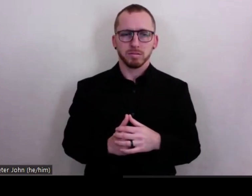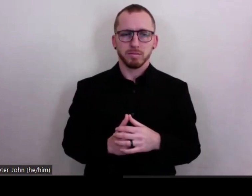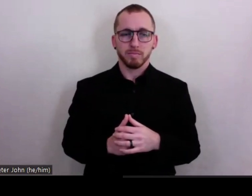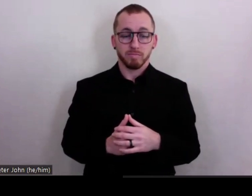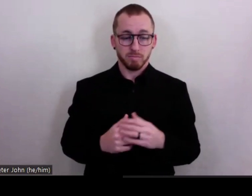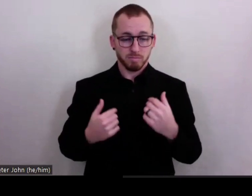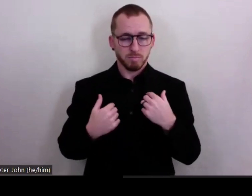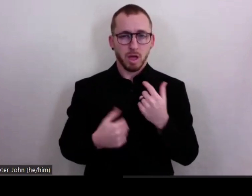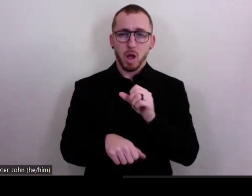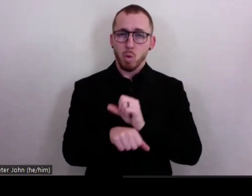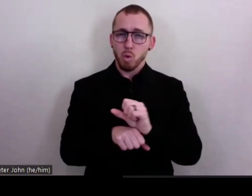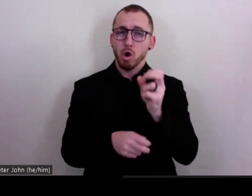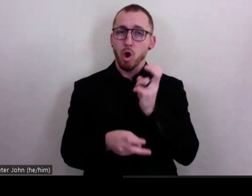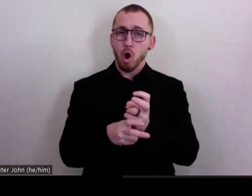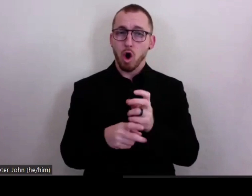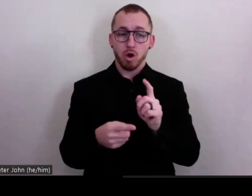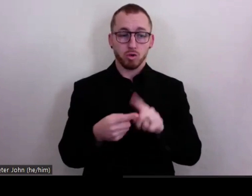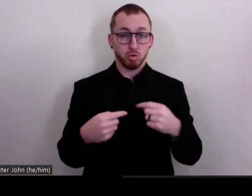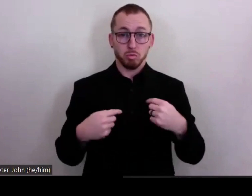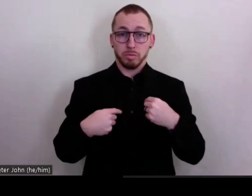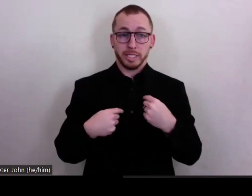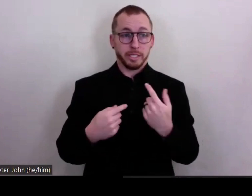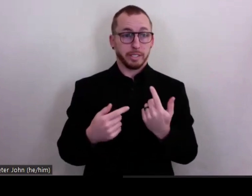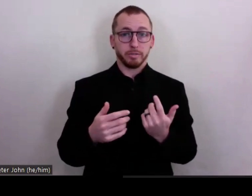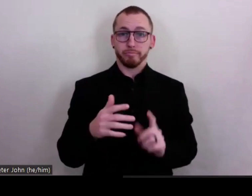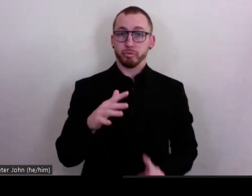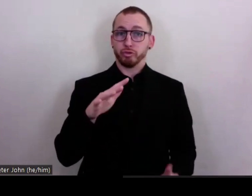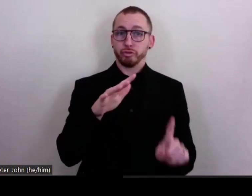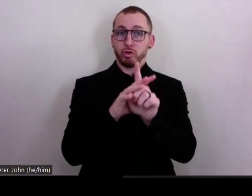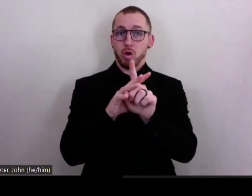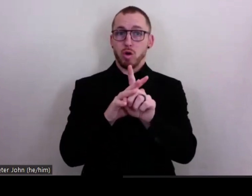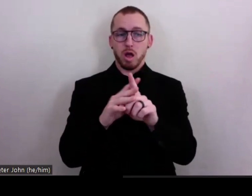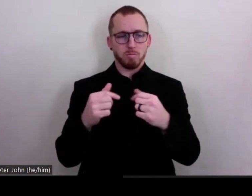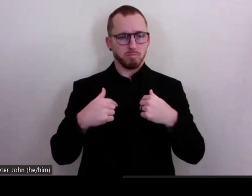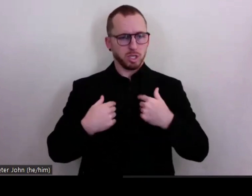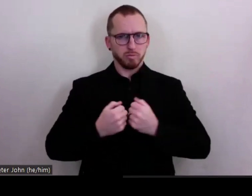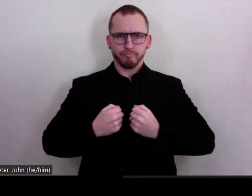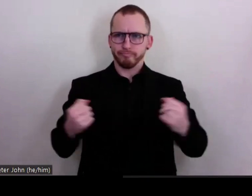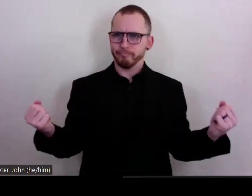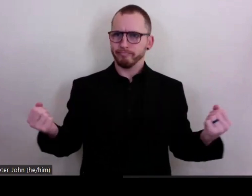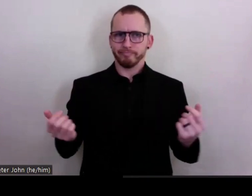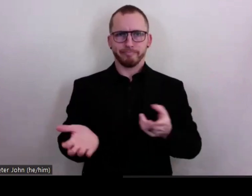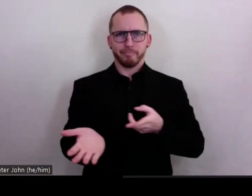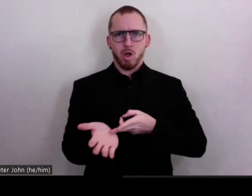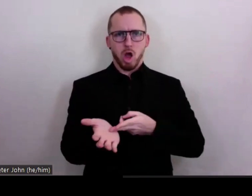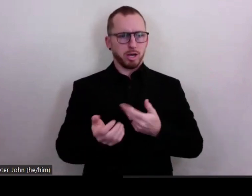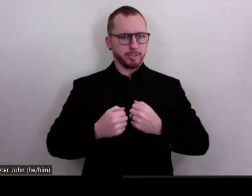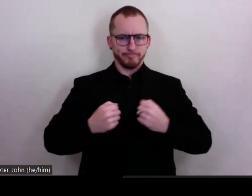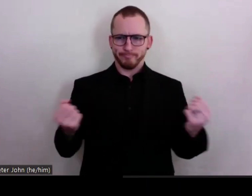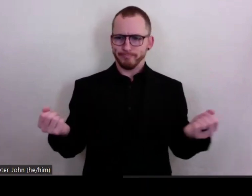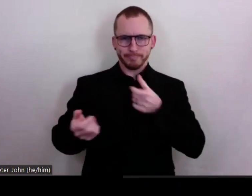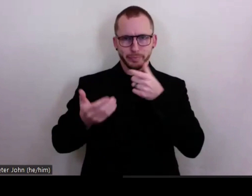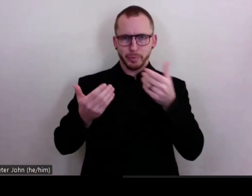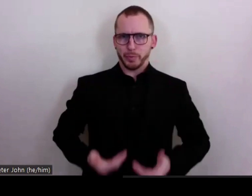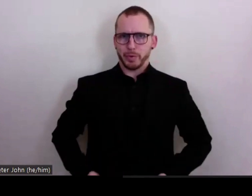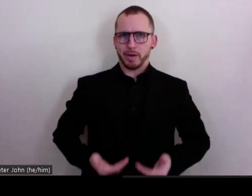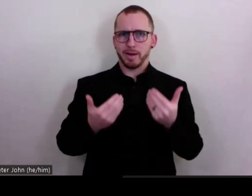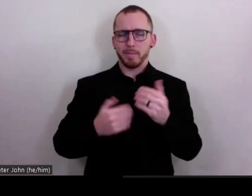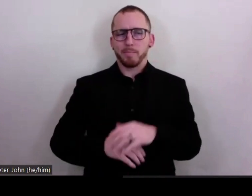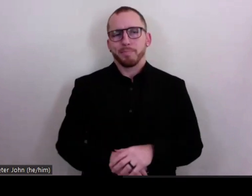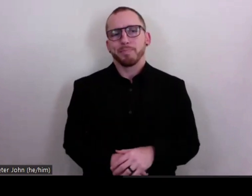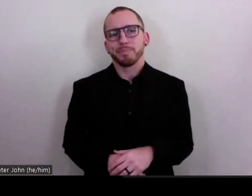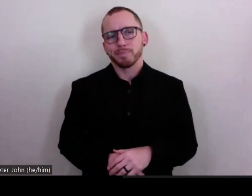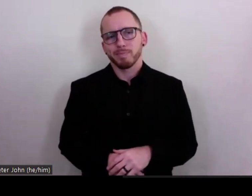that it is important for representation. I know that when somebody sees me and they say, oh, you're